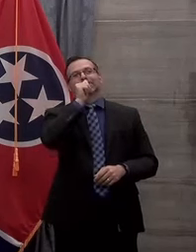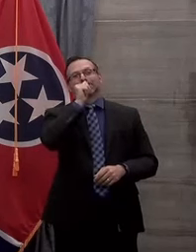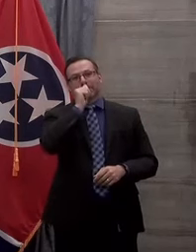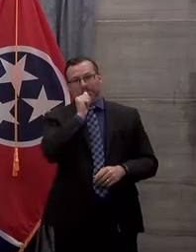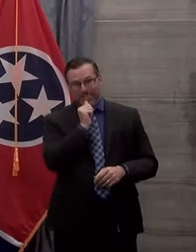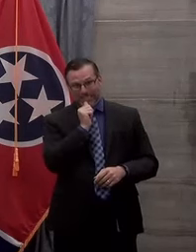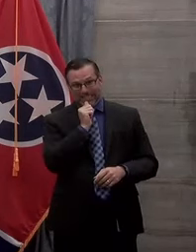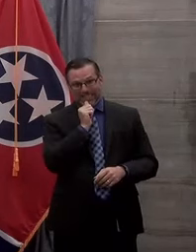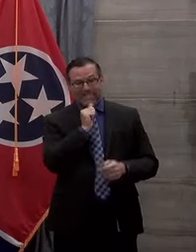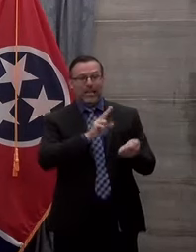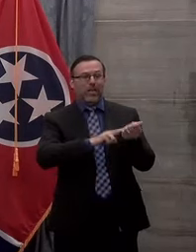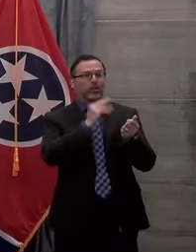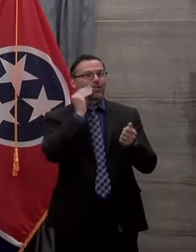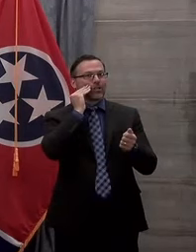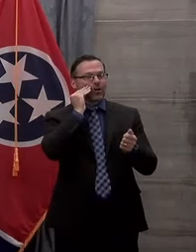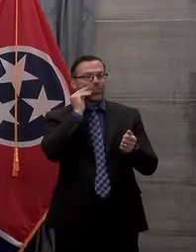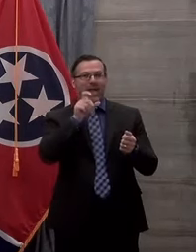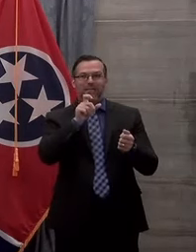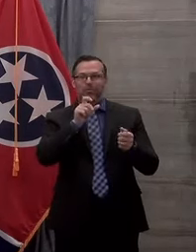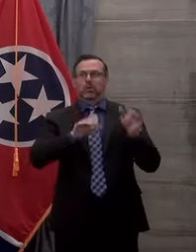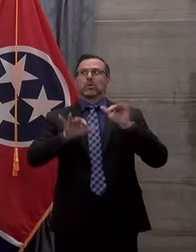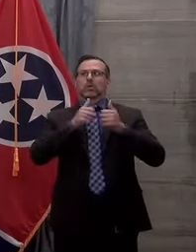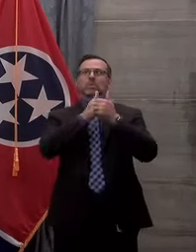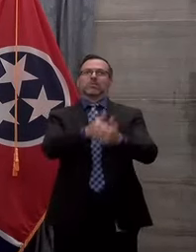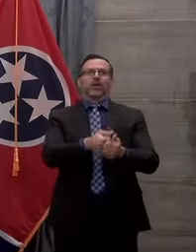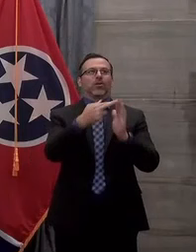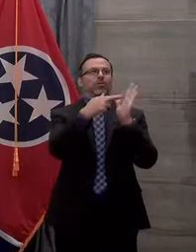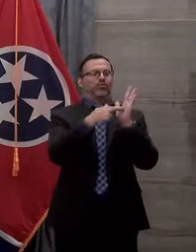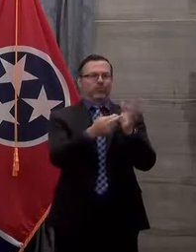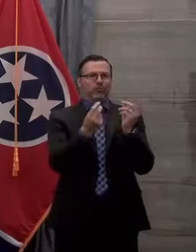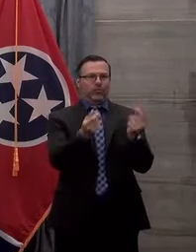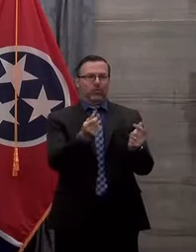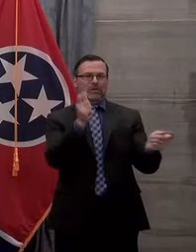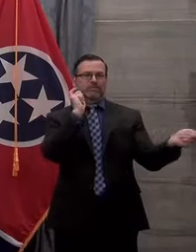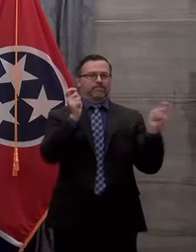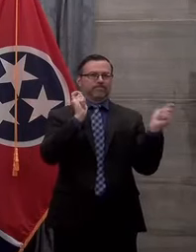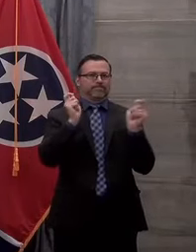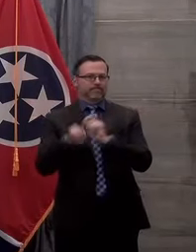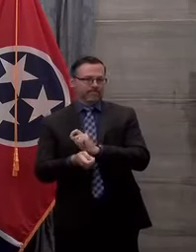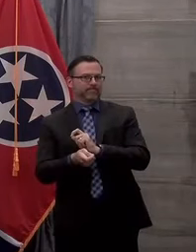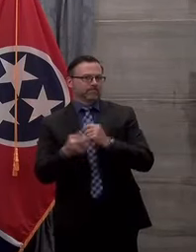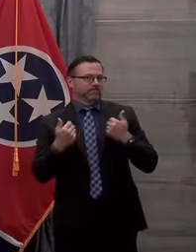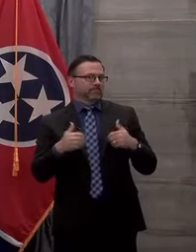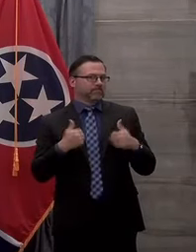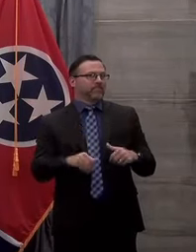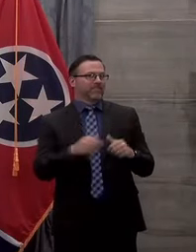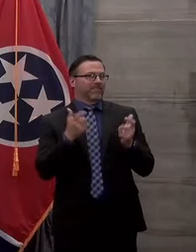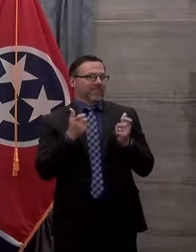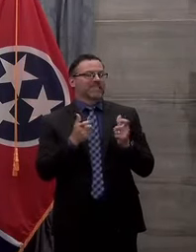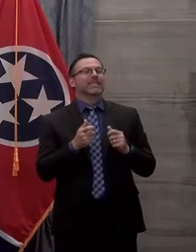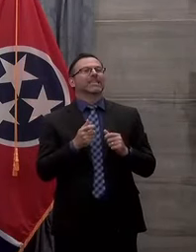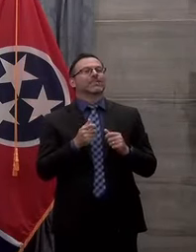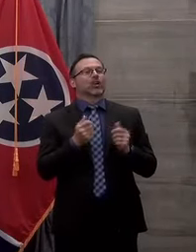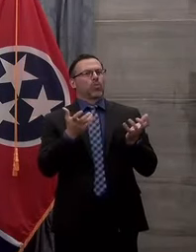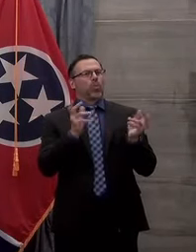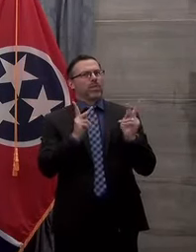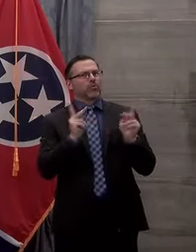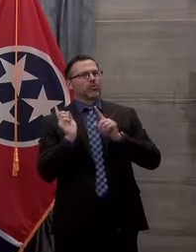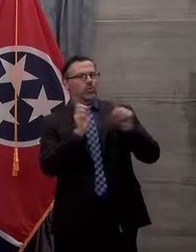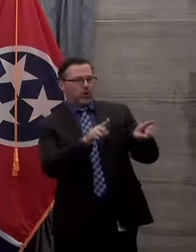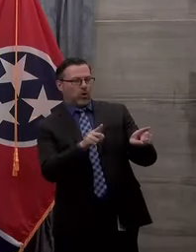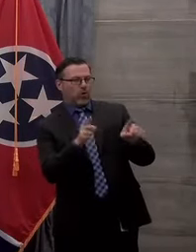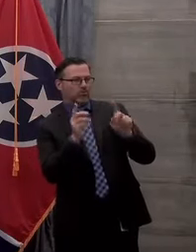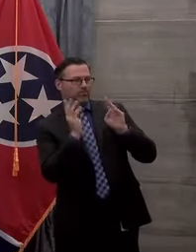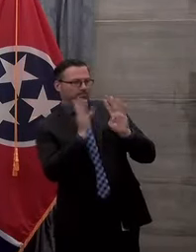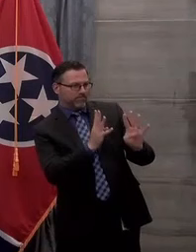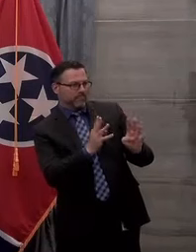in a very short period of time, because we wanted to make sure that folks could have access to their loved ones, but we're grateful for the